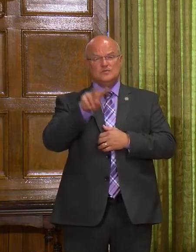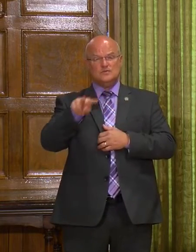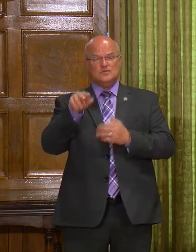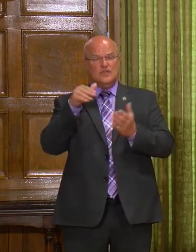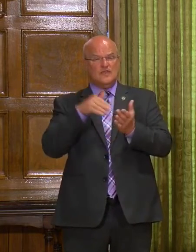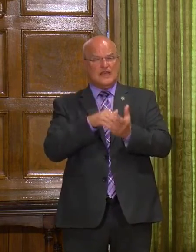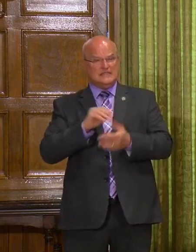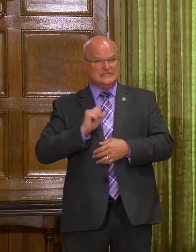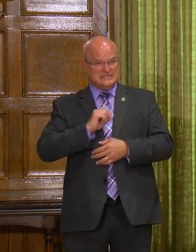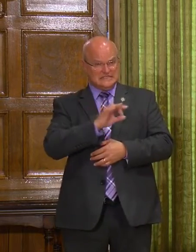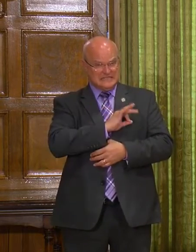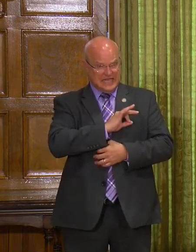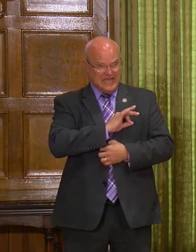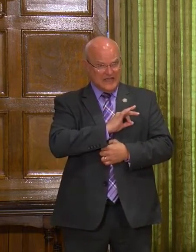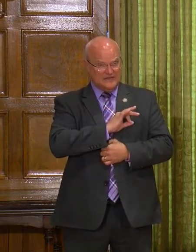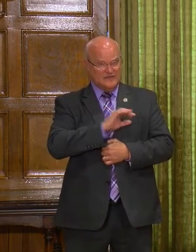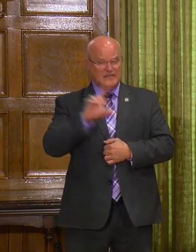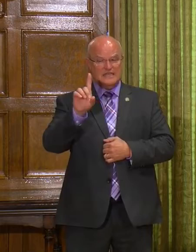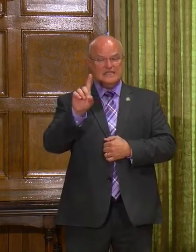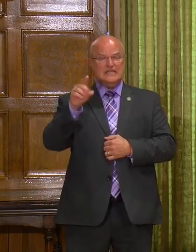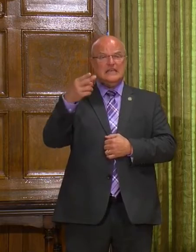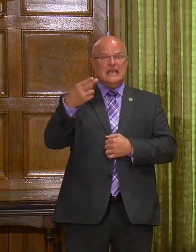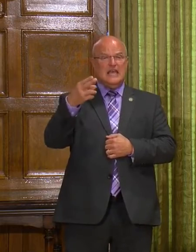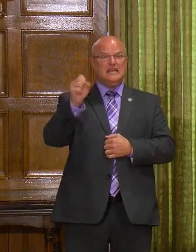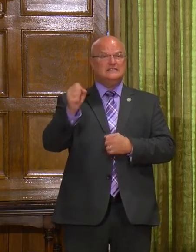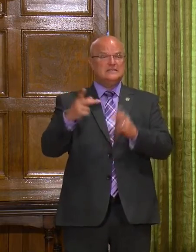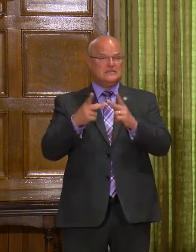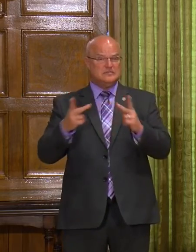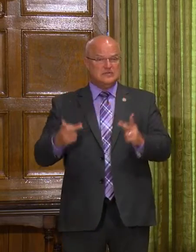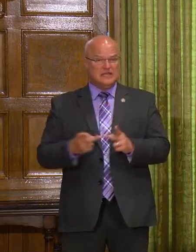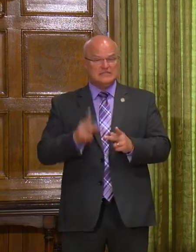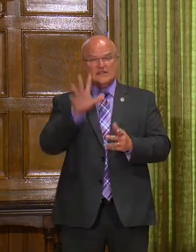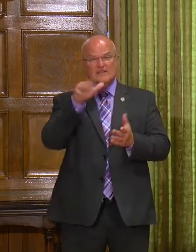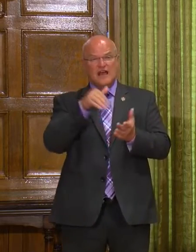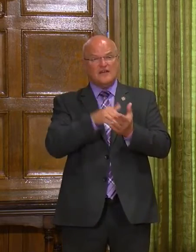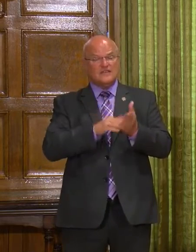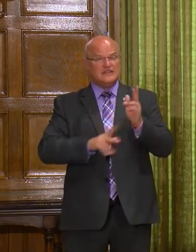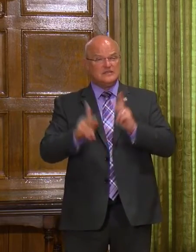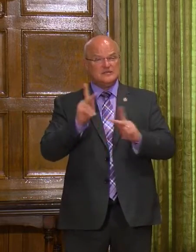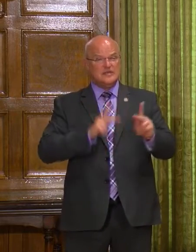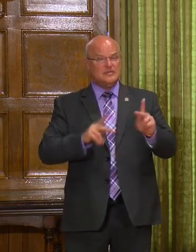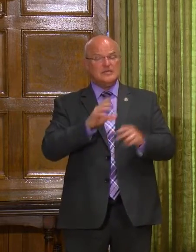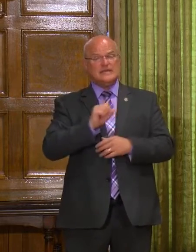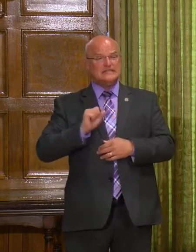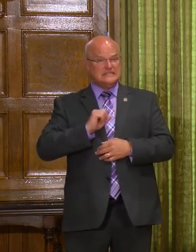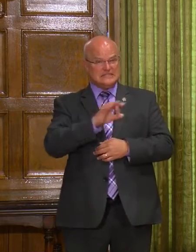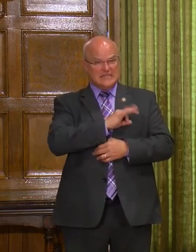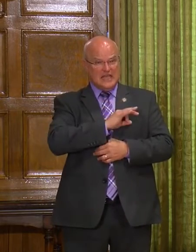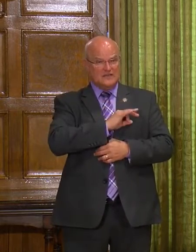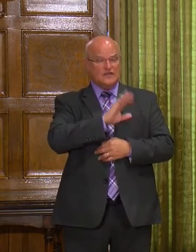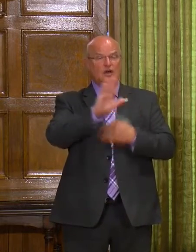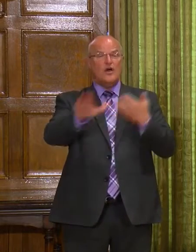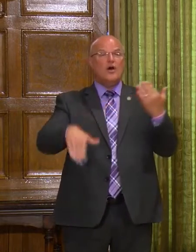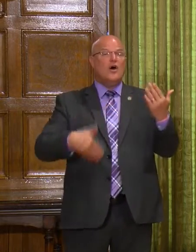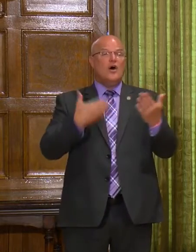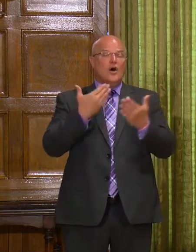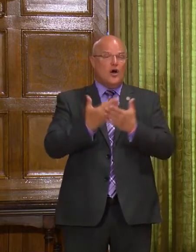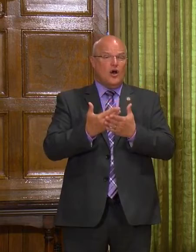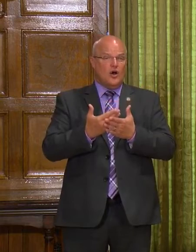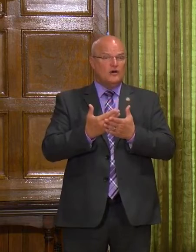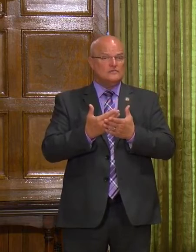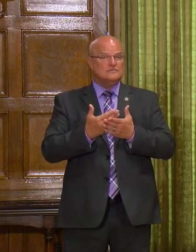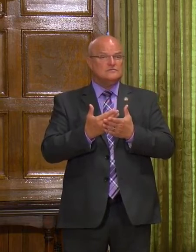22,000 staff. You have the DHS facilities, 5,000 residents and staff. Alternate to